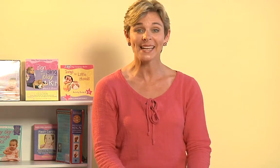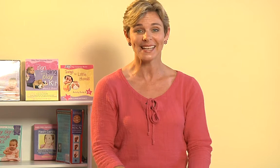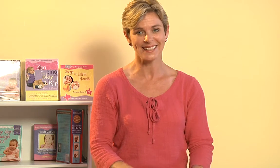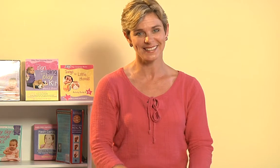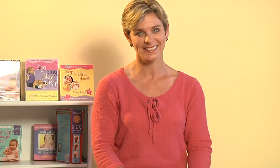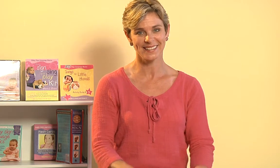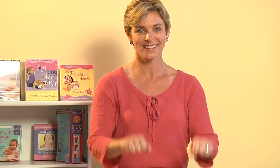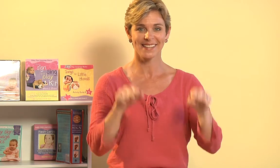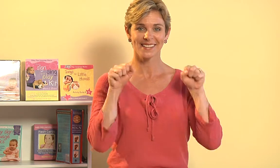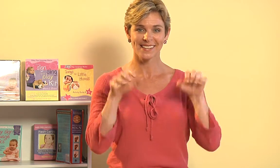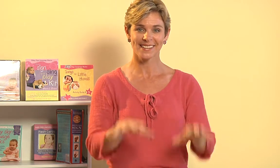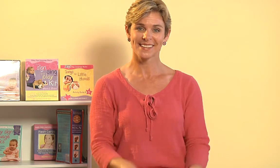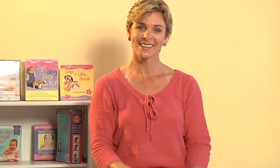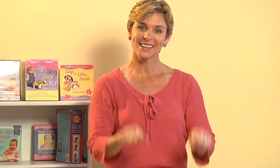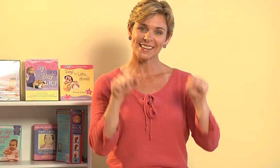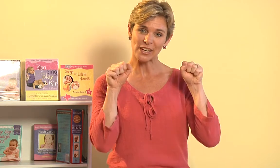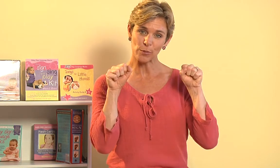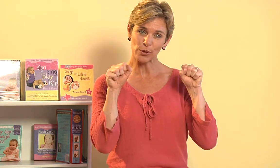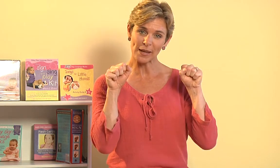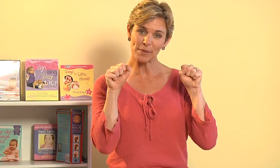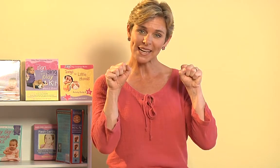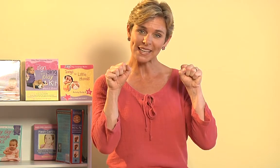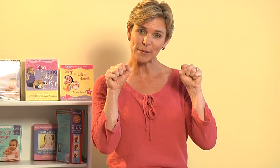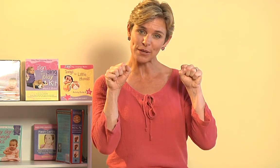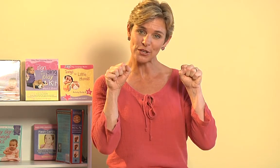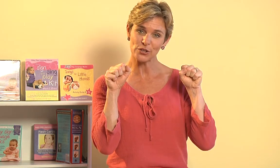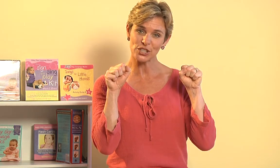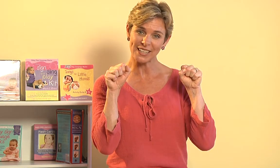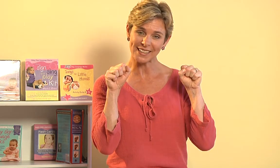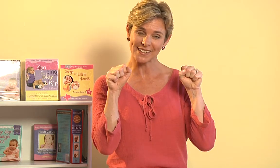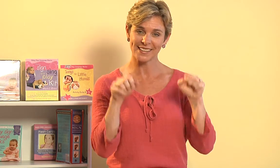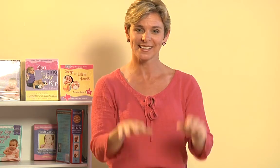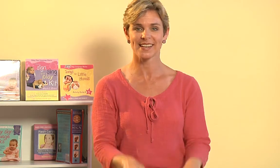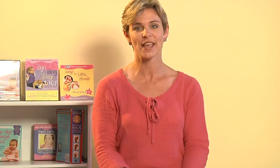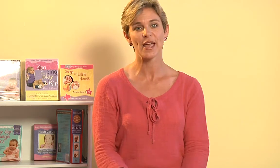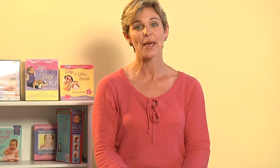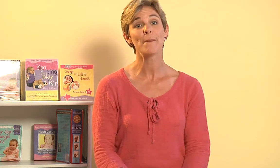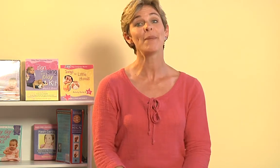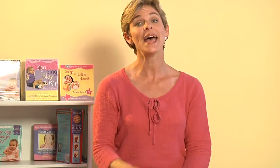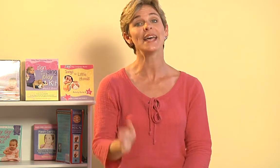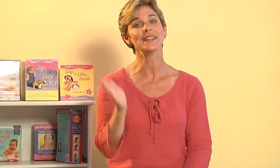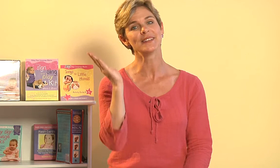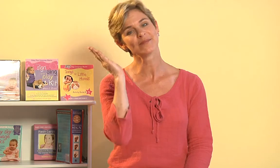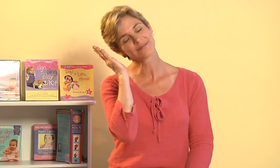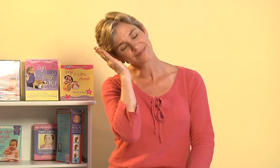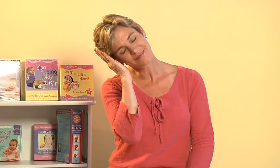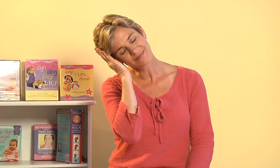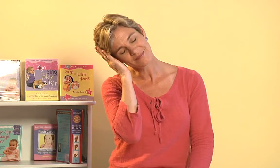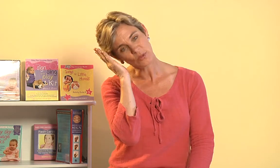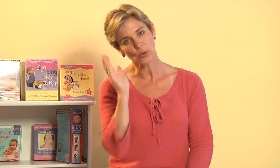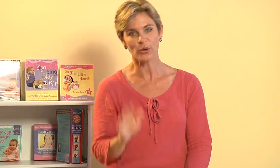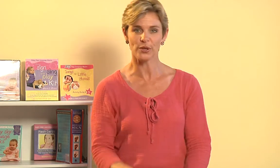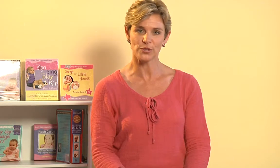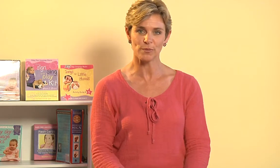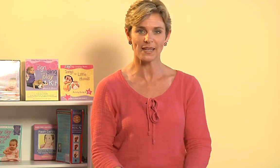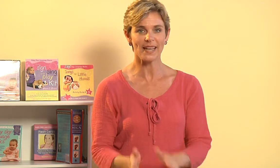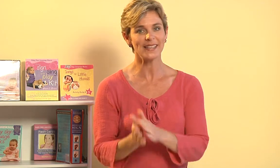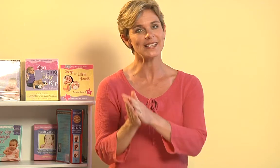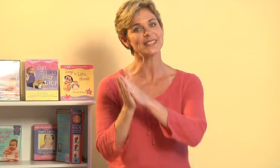Blanket, like you're pulling a blanket up under your chin. Bed, or you can do bed like this.